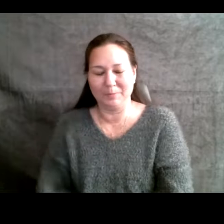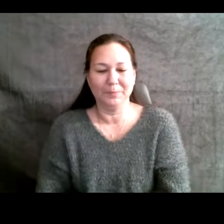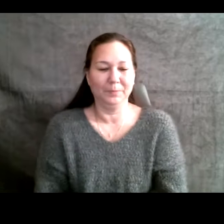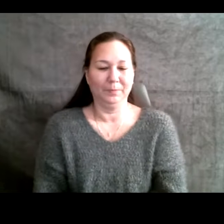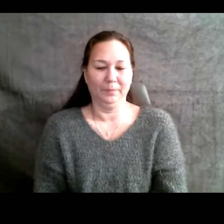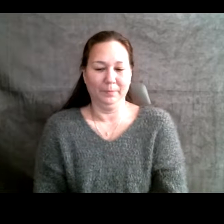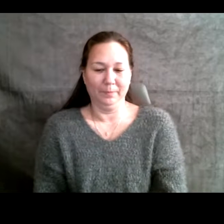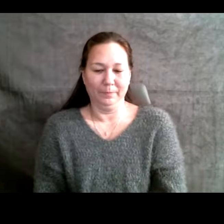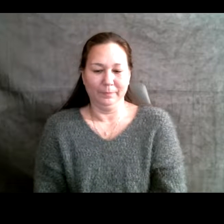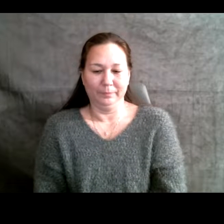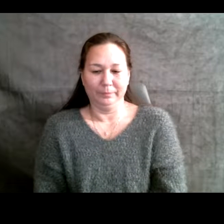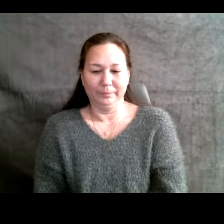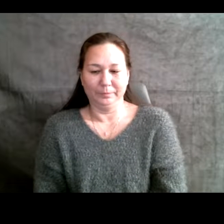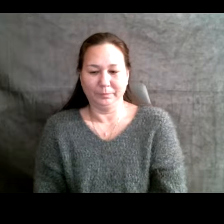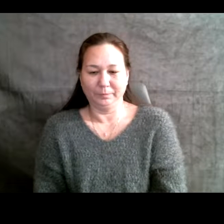So